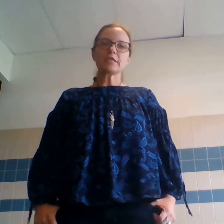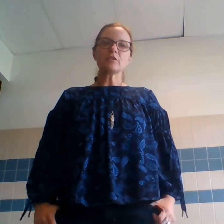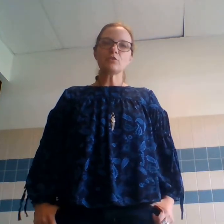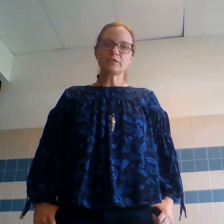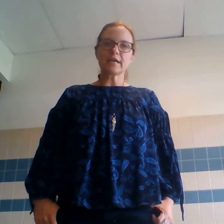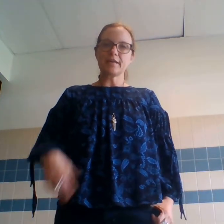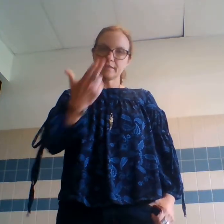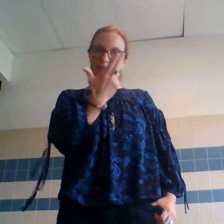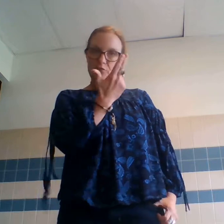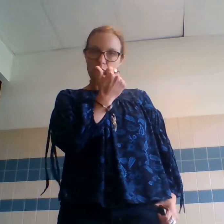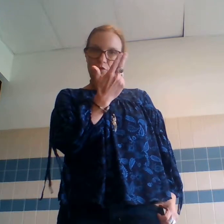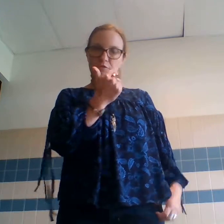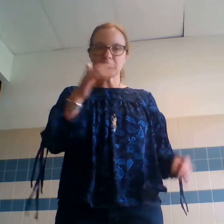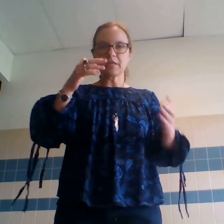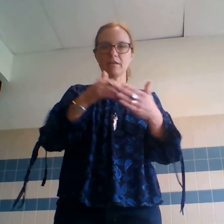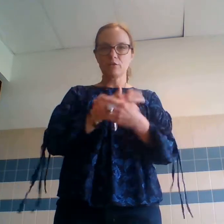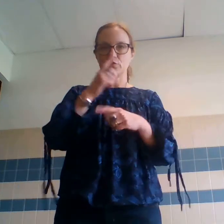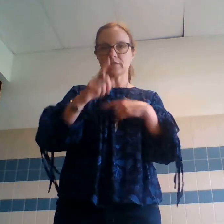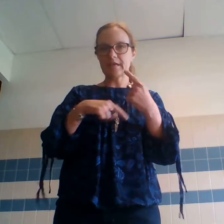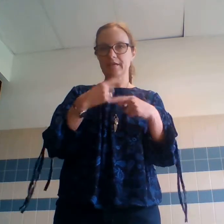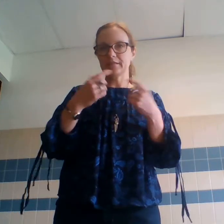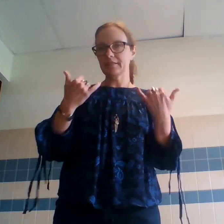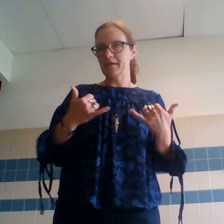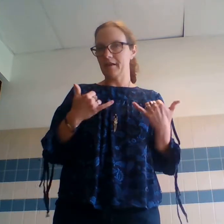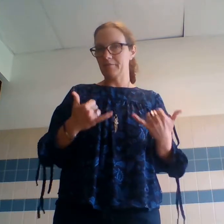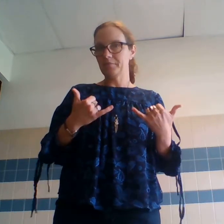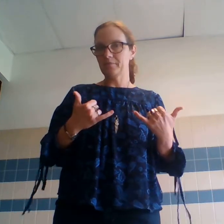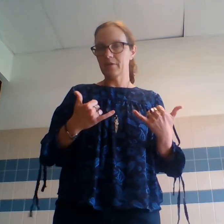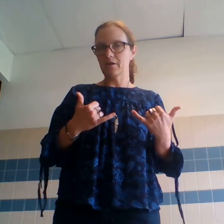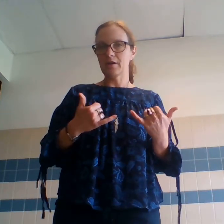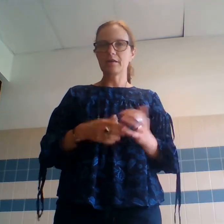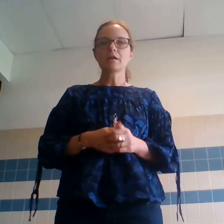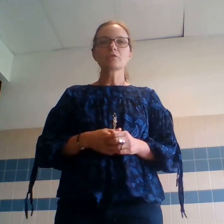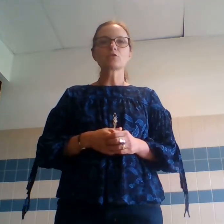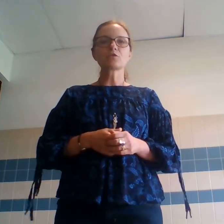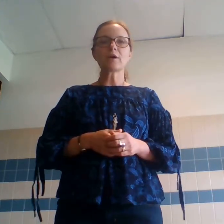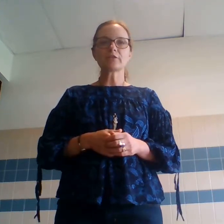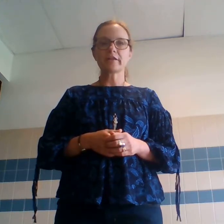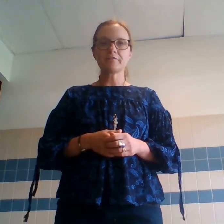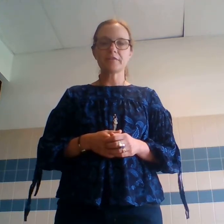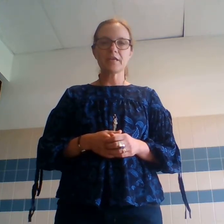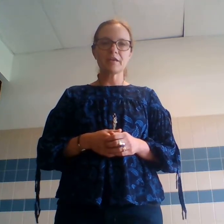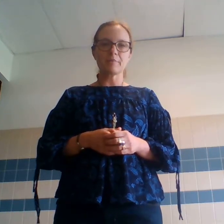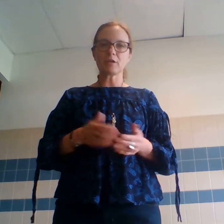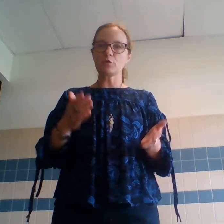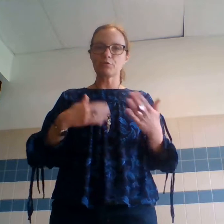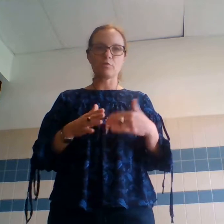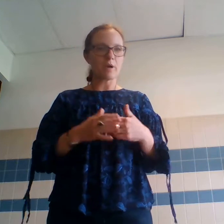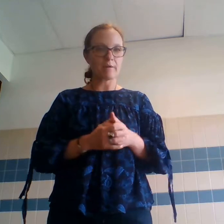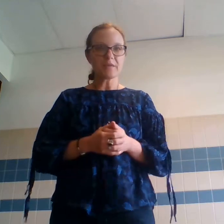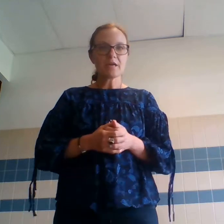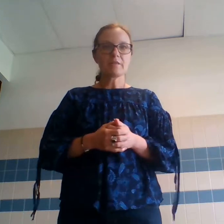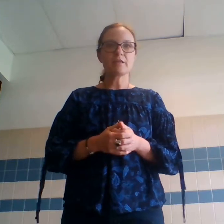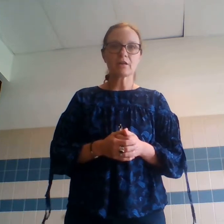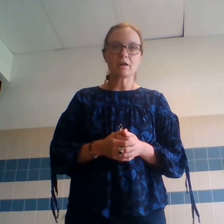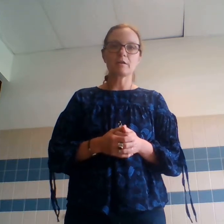13 new signs, okay? So 13 new signs today, all right? So just watch carefully, and I'm going to go through them all. These are